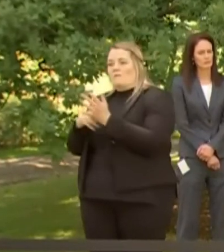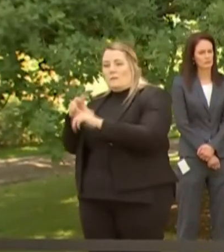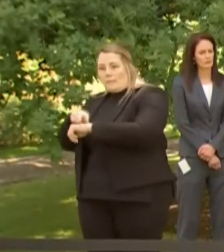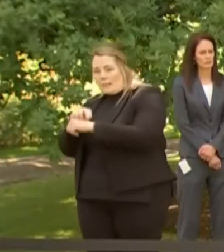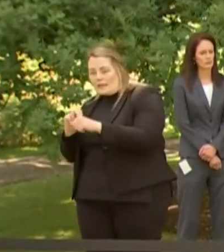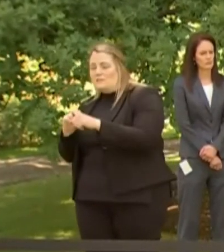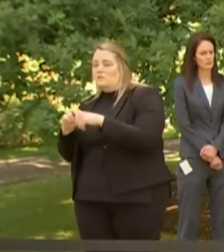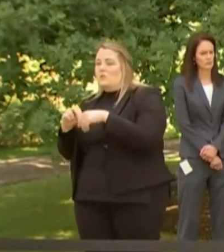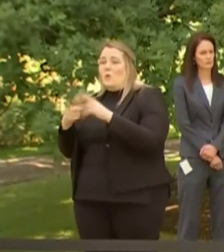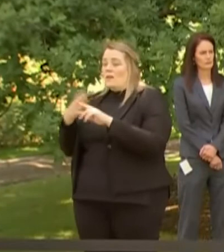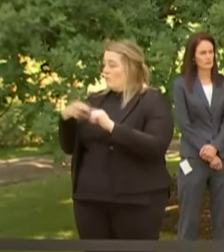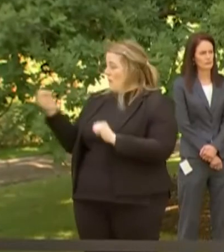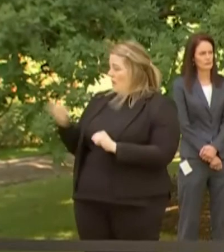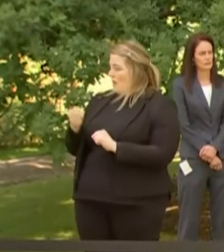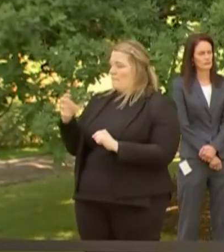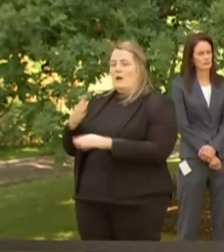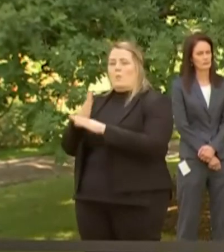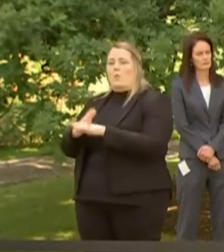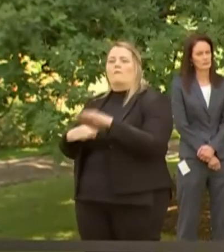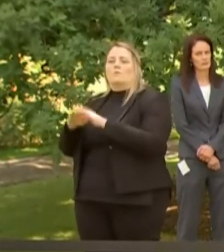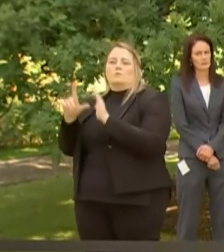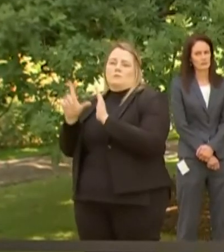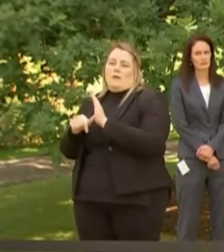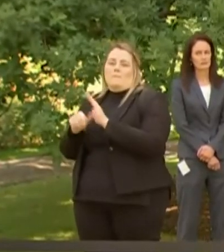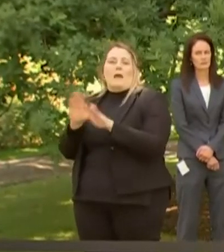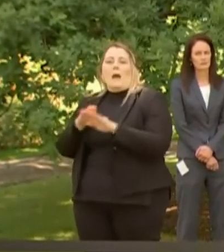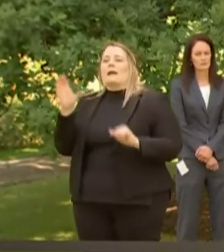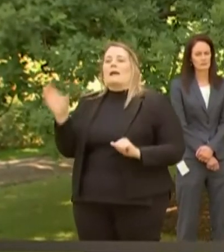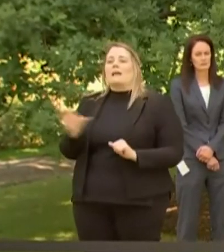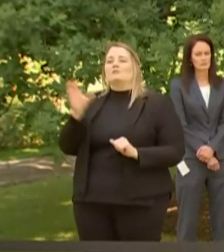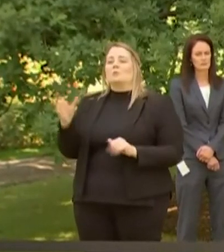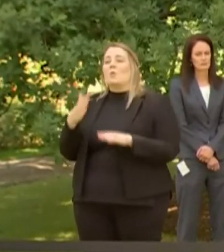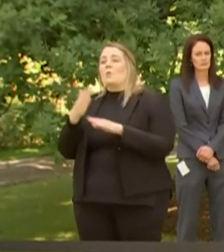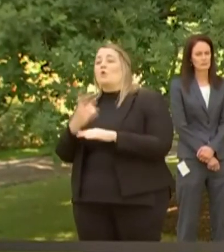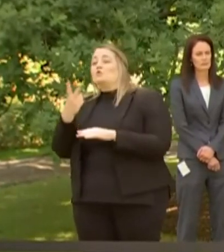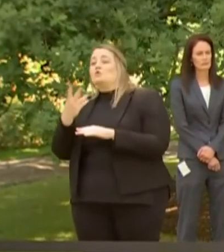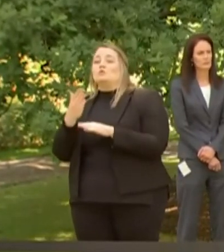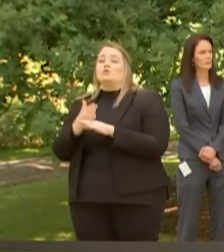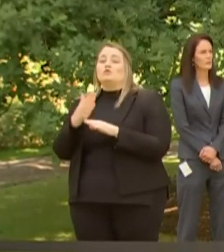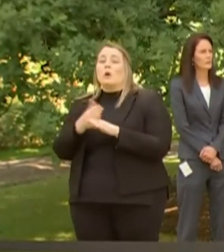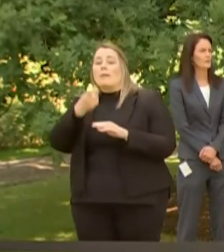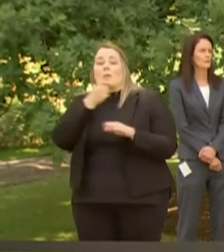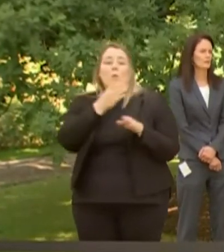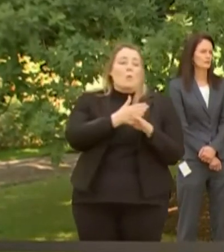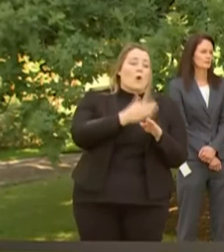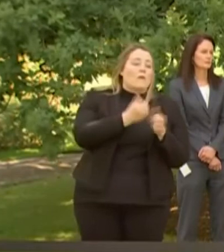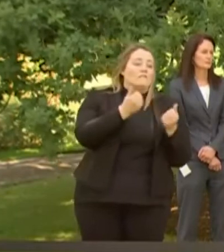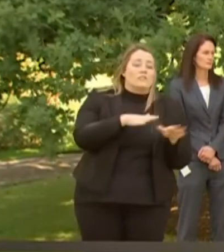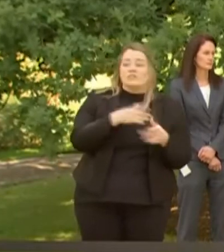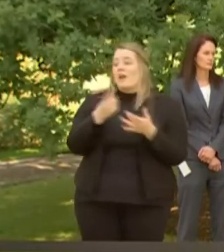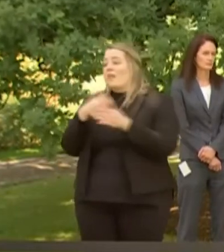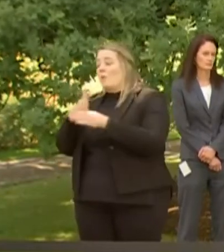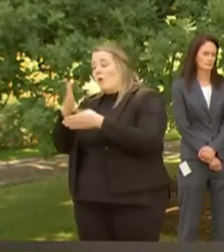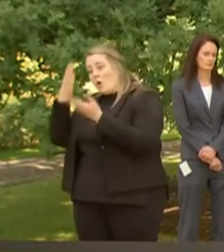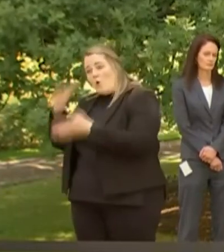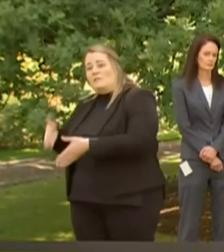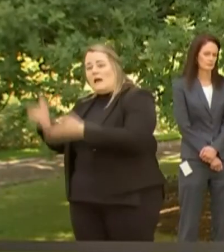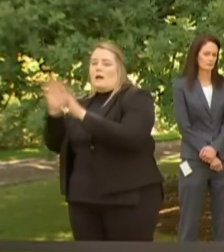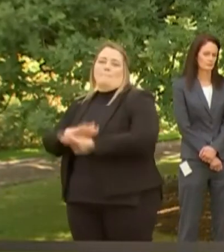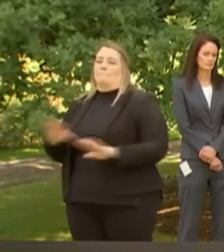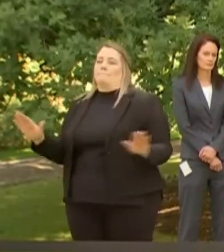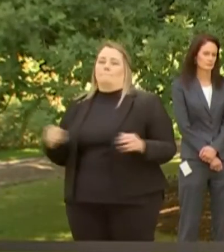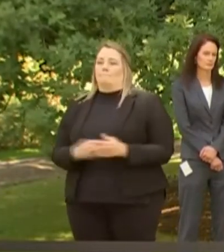Government full-time. No moonlighting, no second jobs, no subcontracting of a subcontract, because there are no